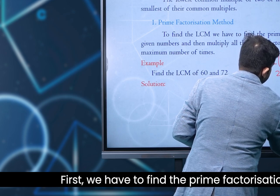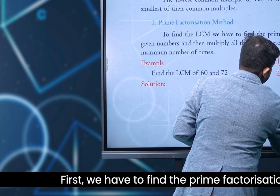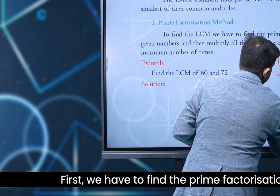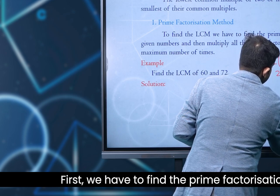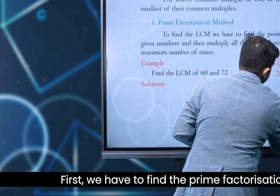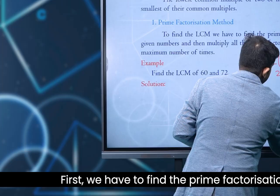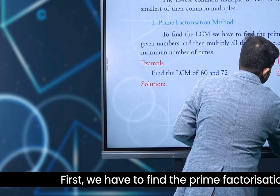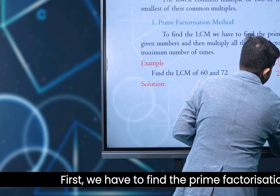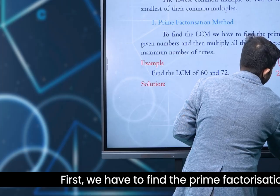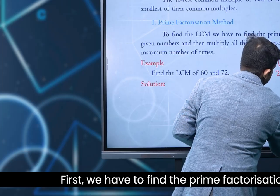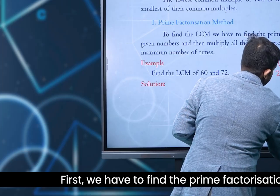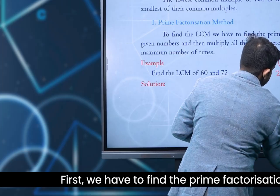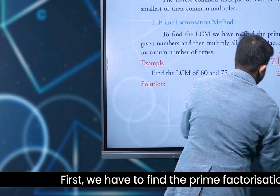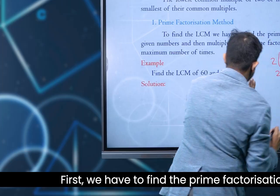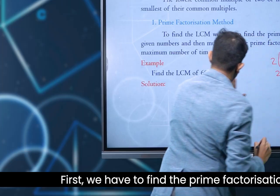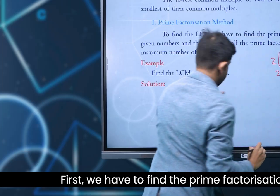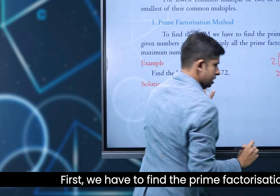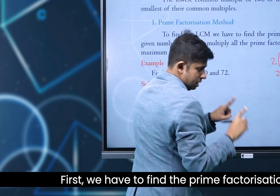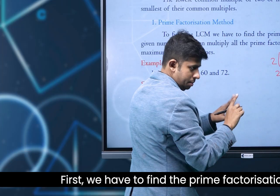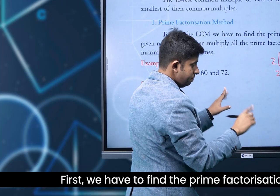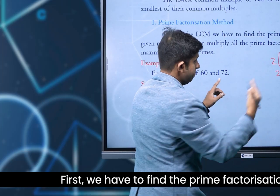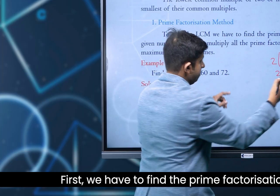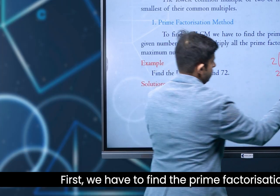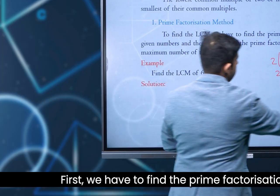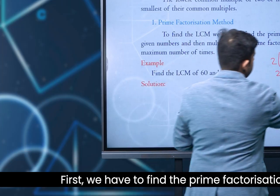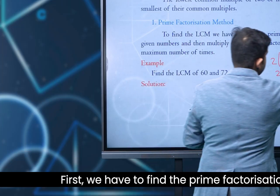First, we have to find the prime factorization of 60 and 72.